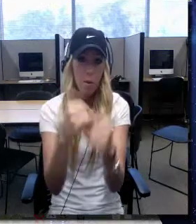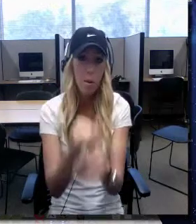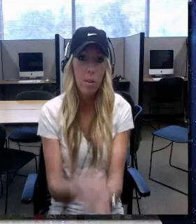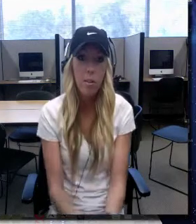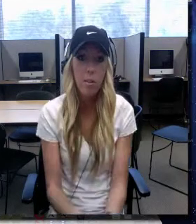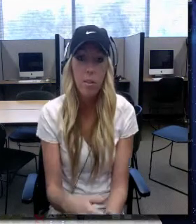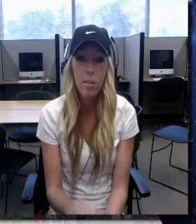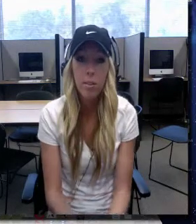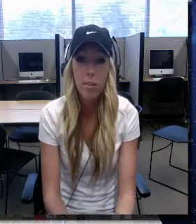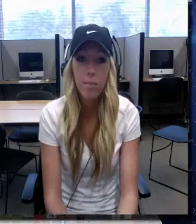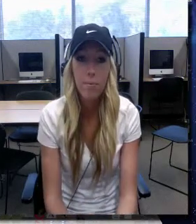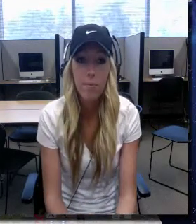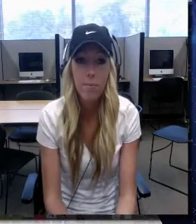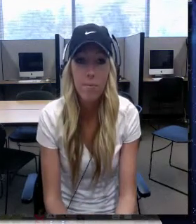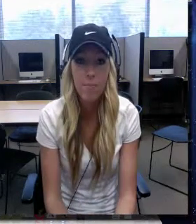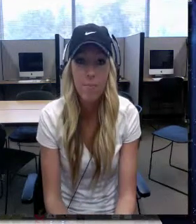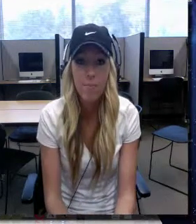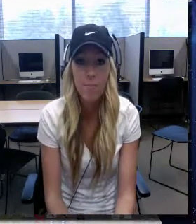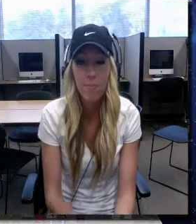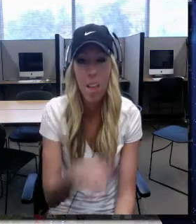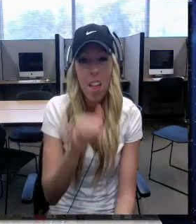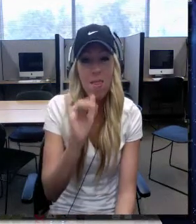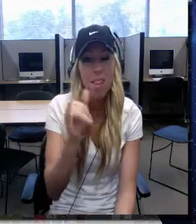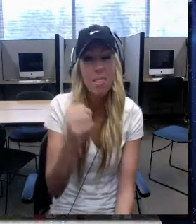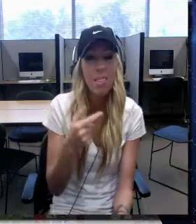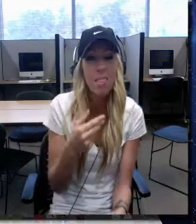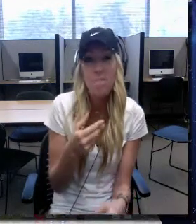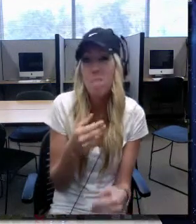That's the ideal condition.